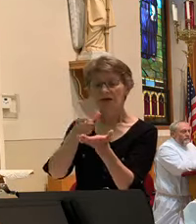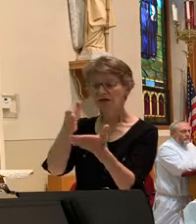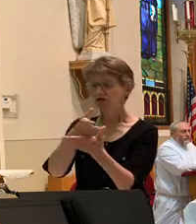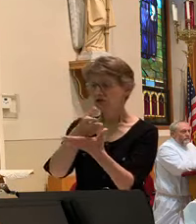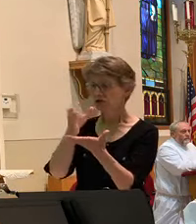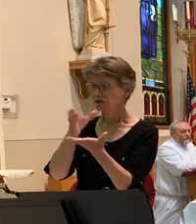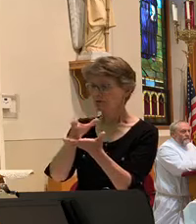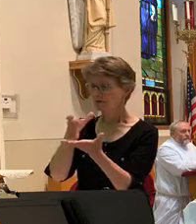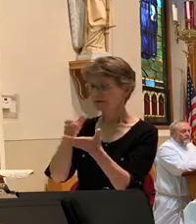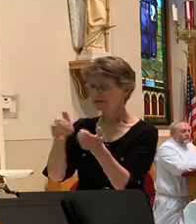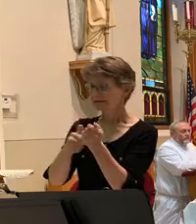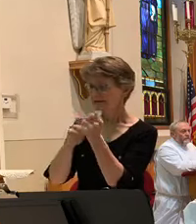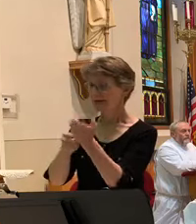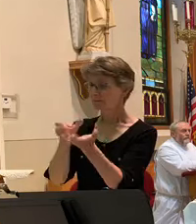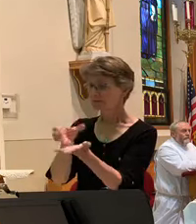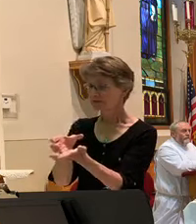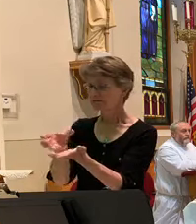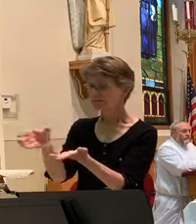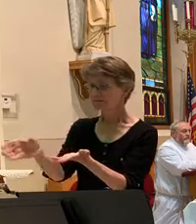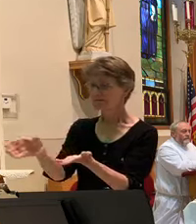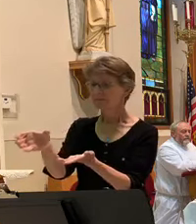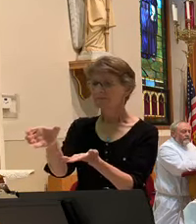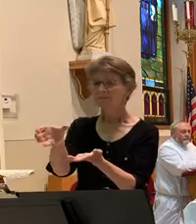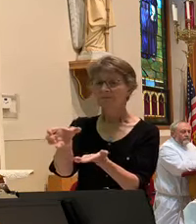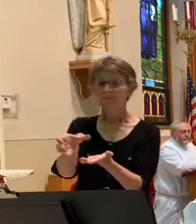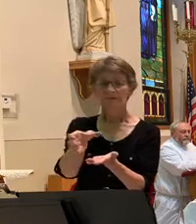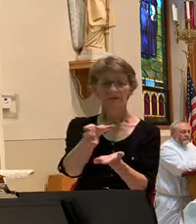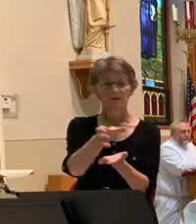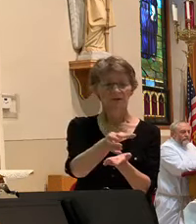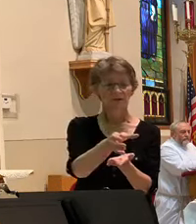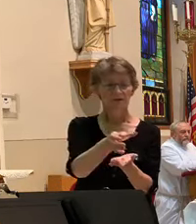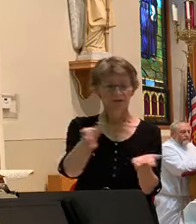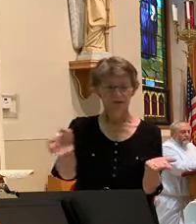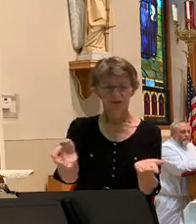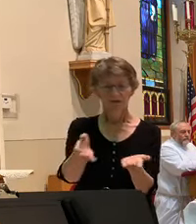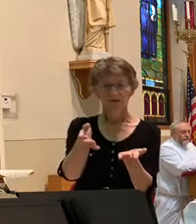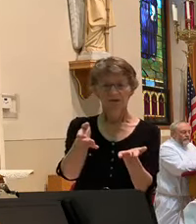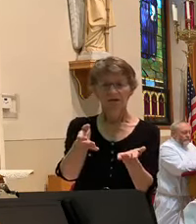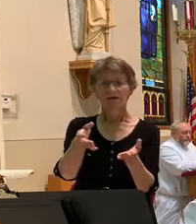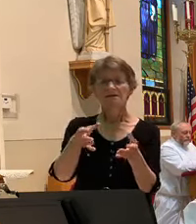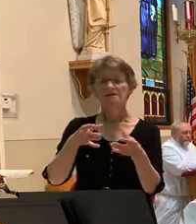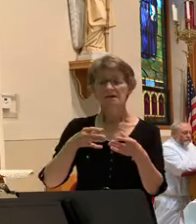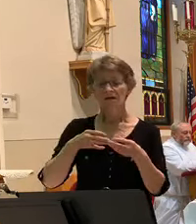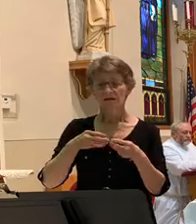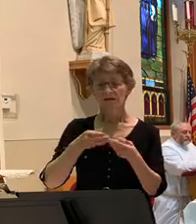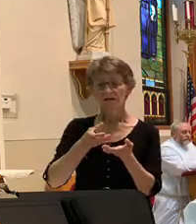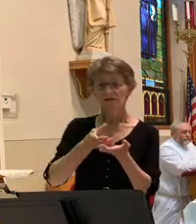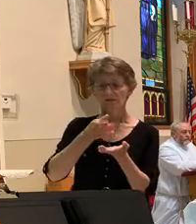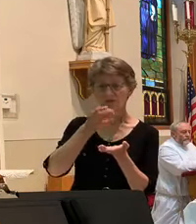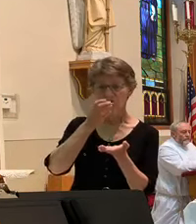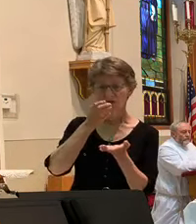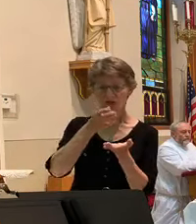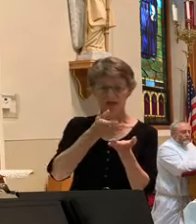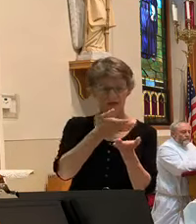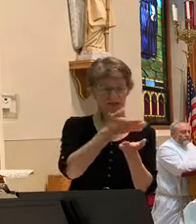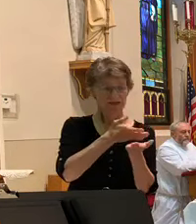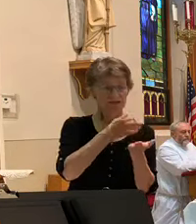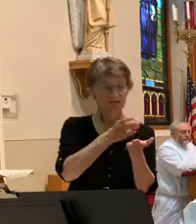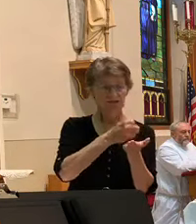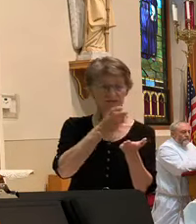the chalice to his disciples, saying, "Take this, all of you, and drink from it, for